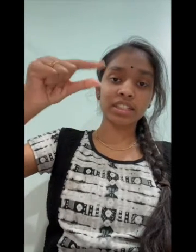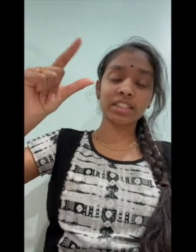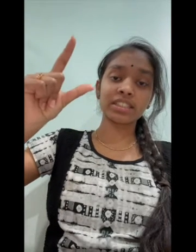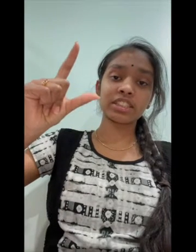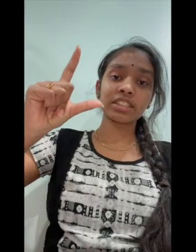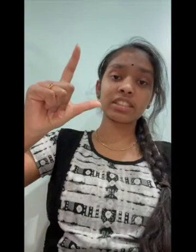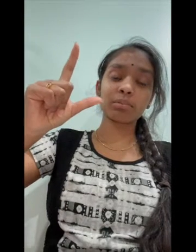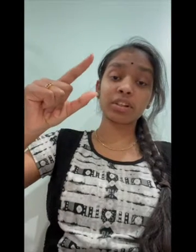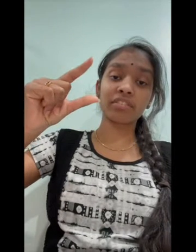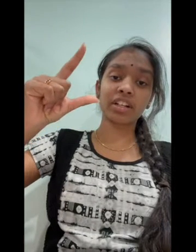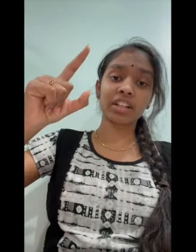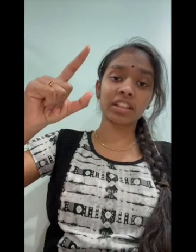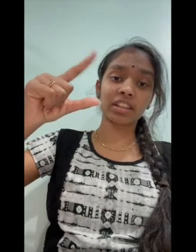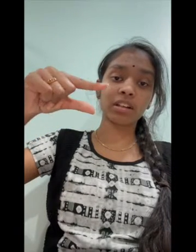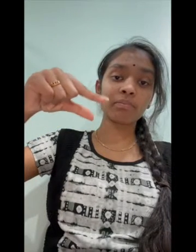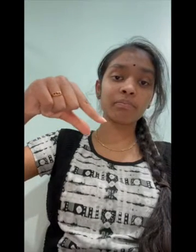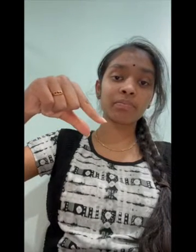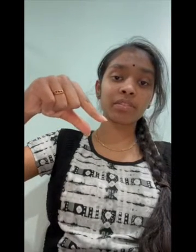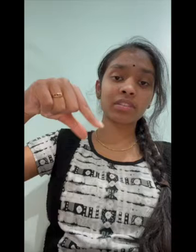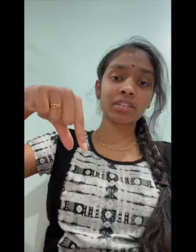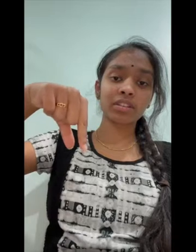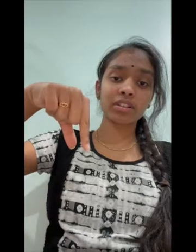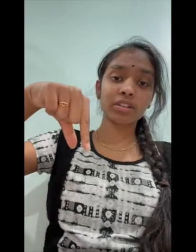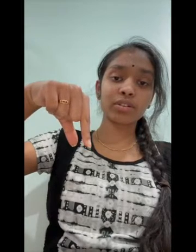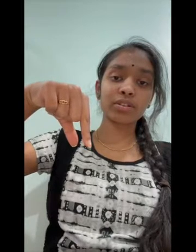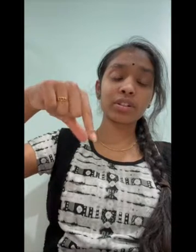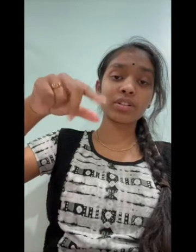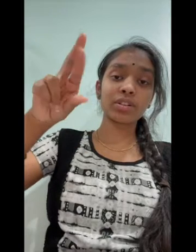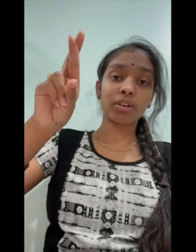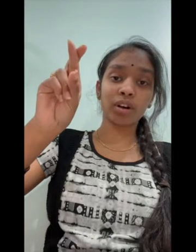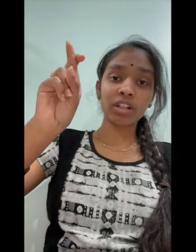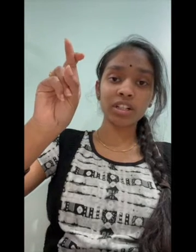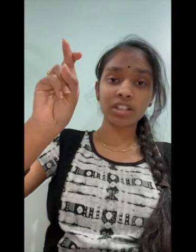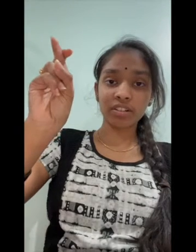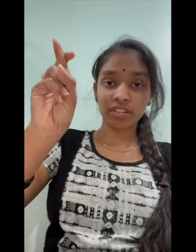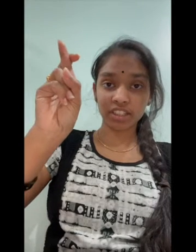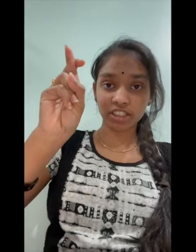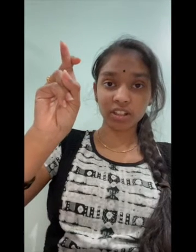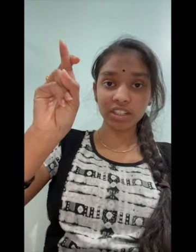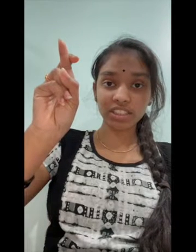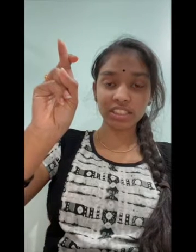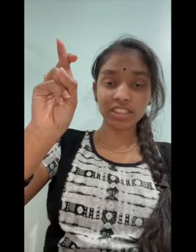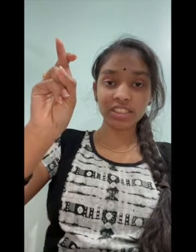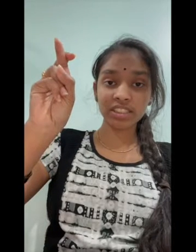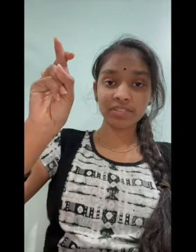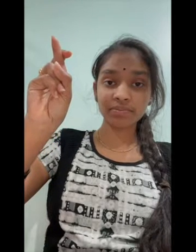is just the pointing finger and the thumb. Q, R, fingers crossed.